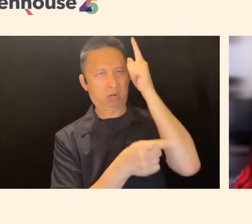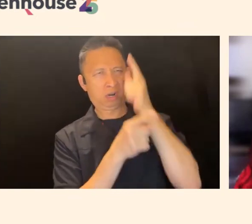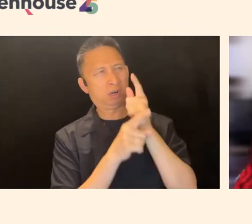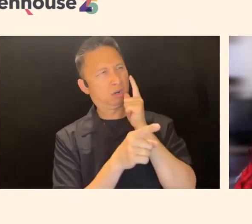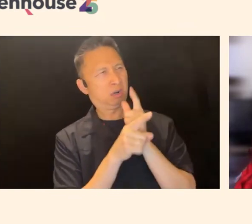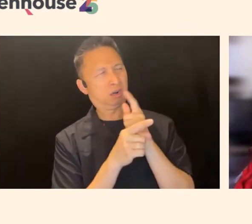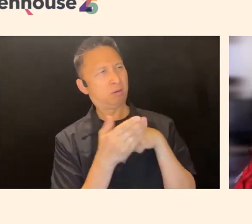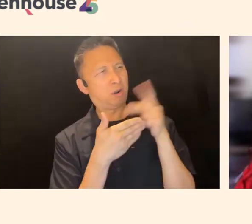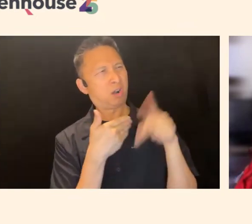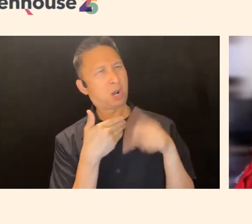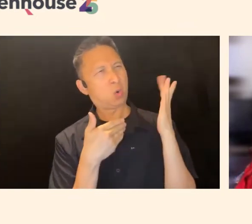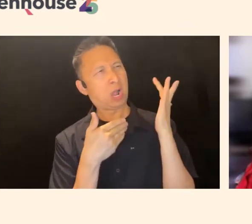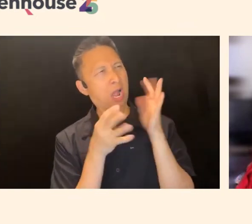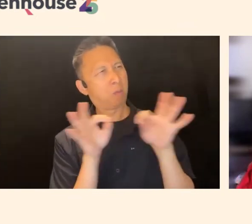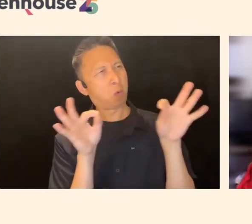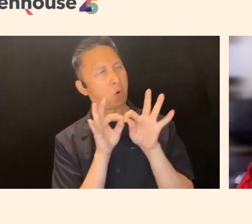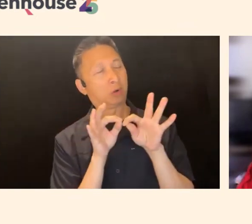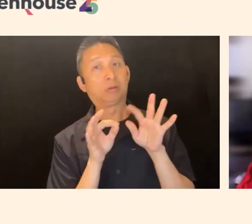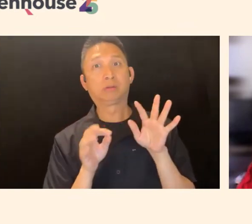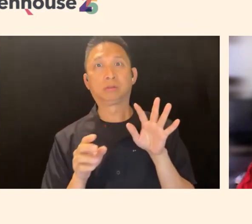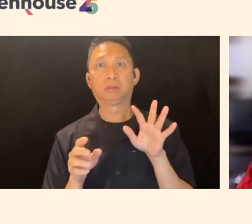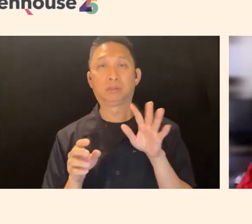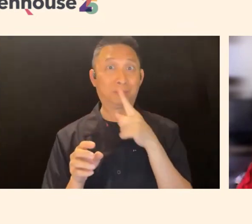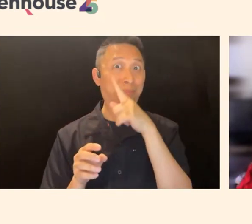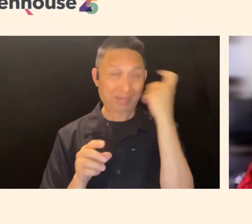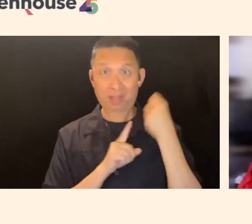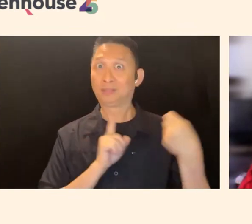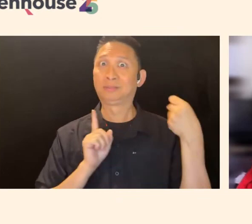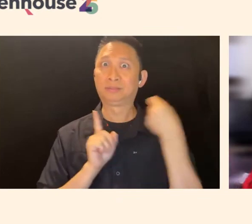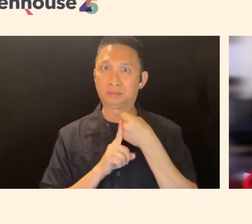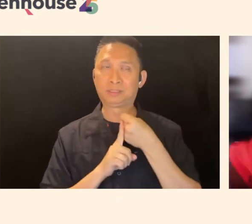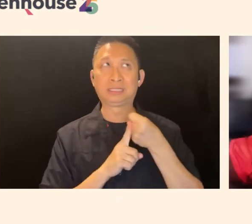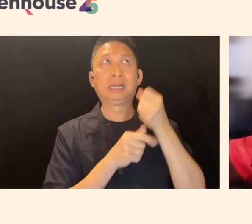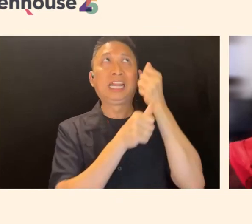important, it was so important because